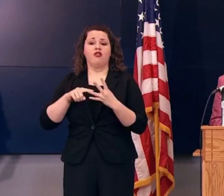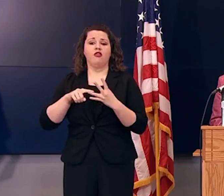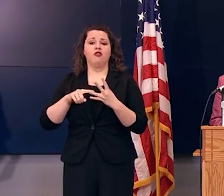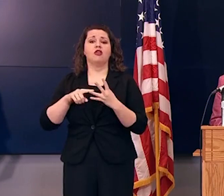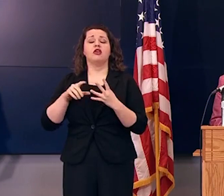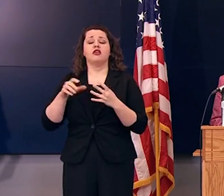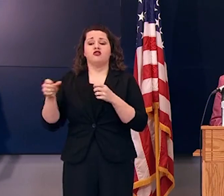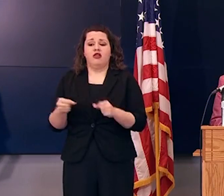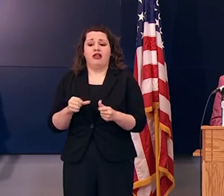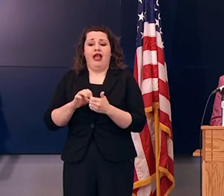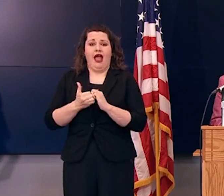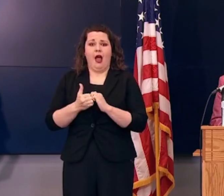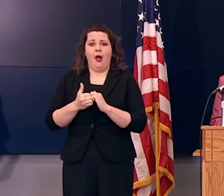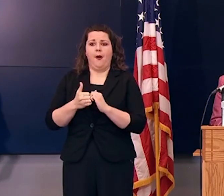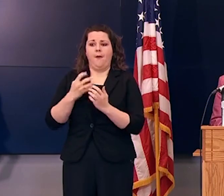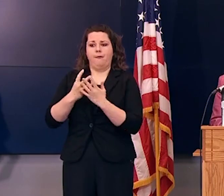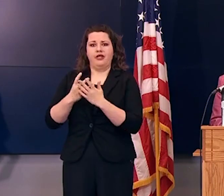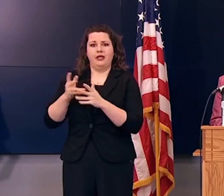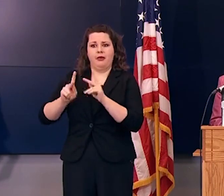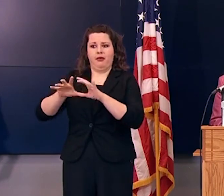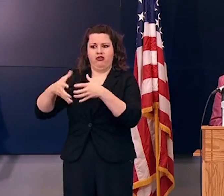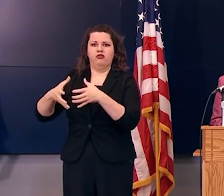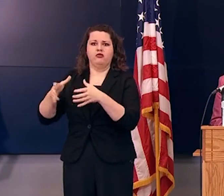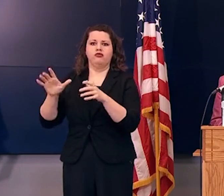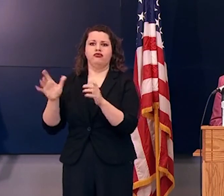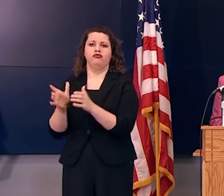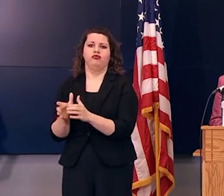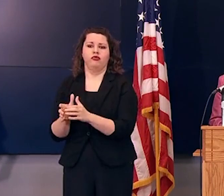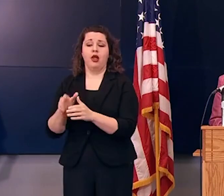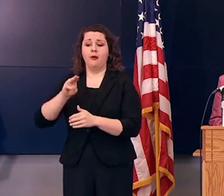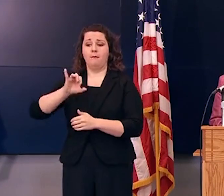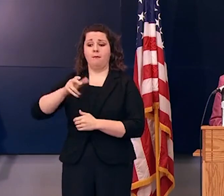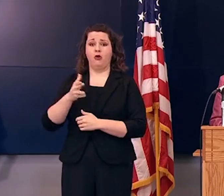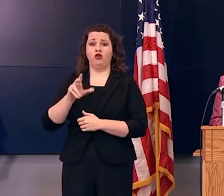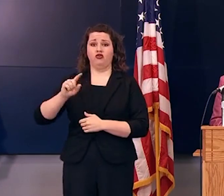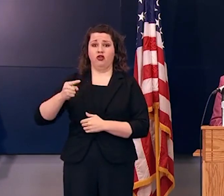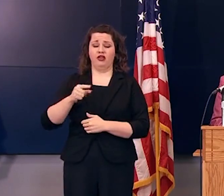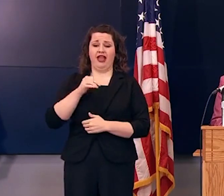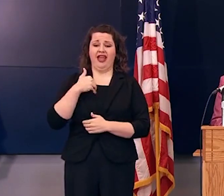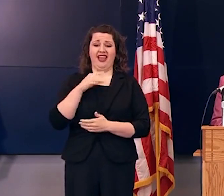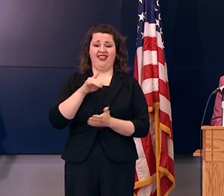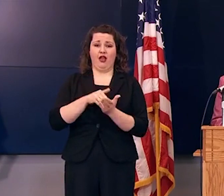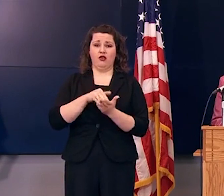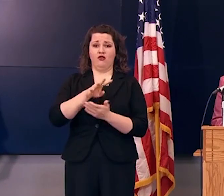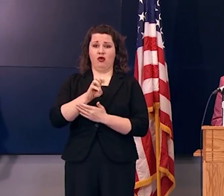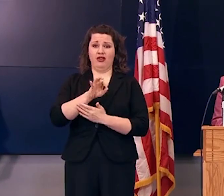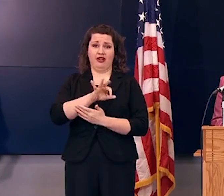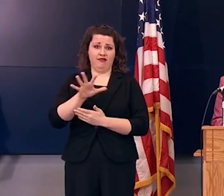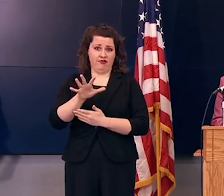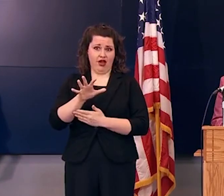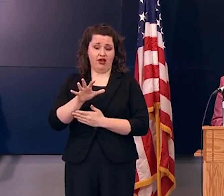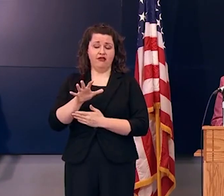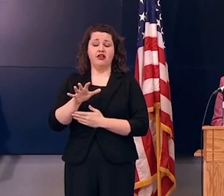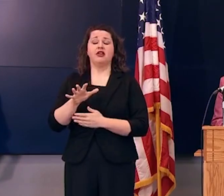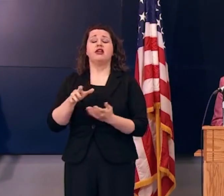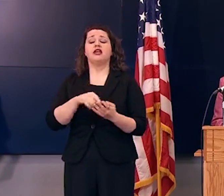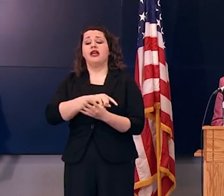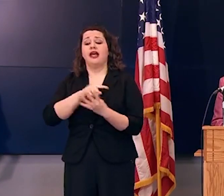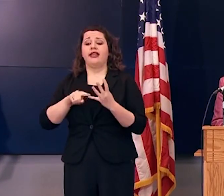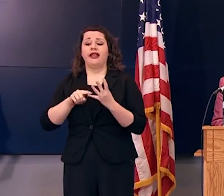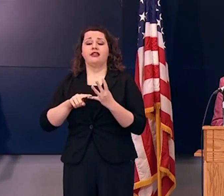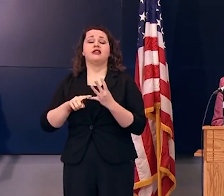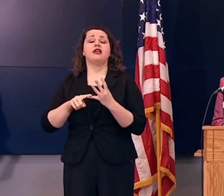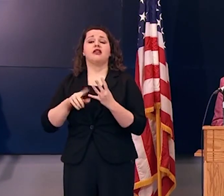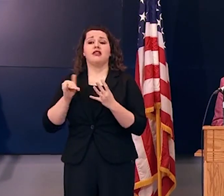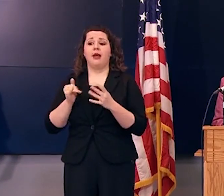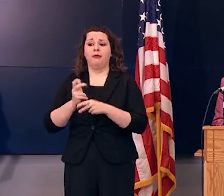third, strategies in reducing the prison population. March 1st, our population was 8,495. And lastly, the production